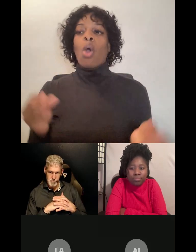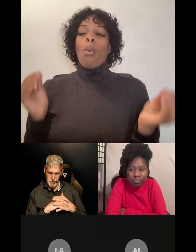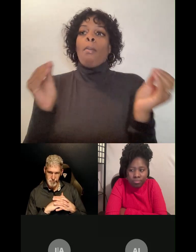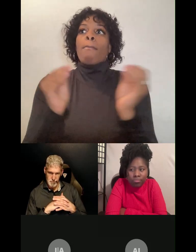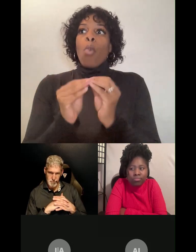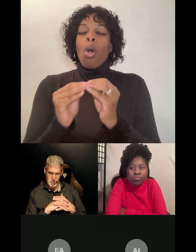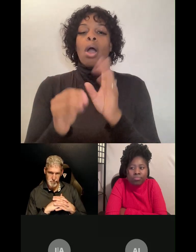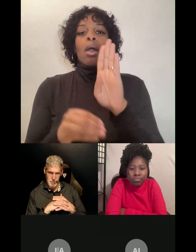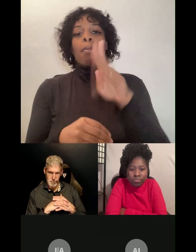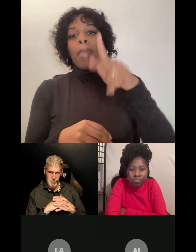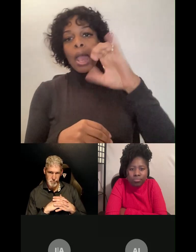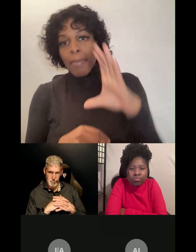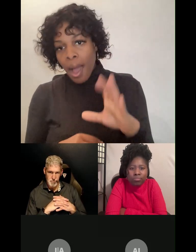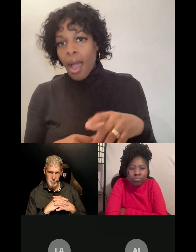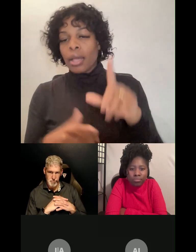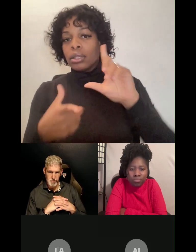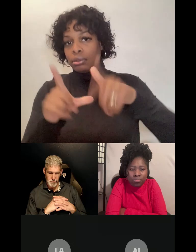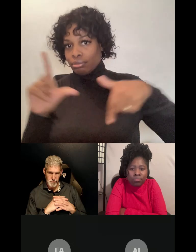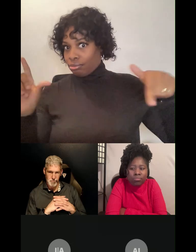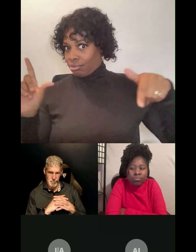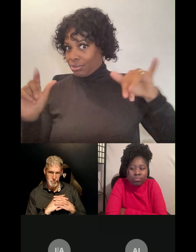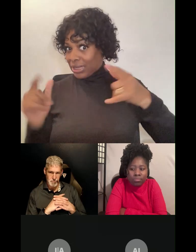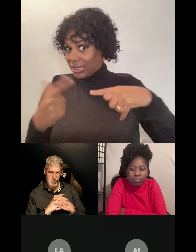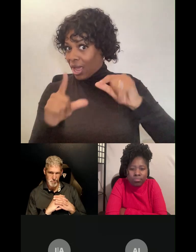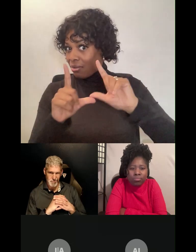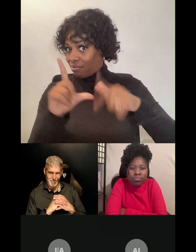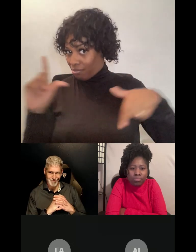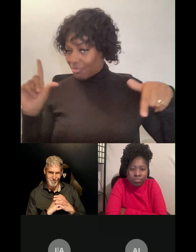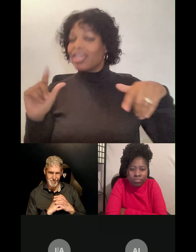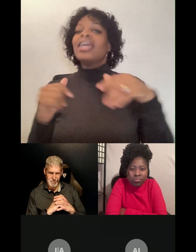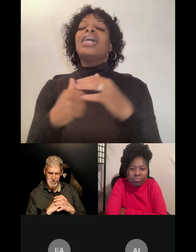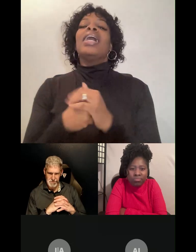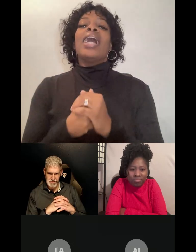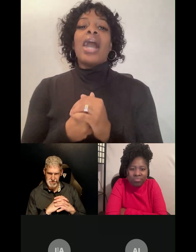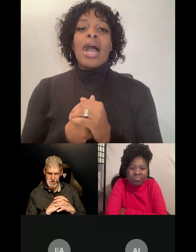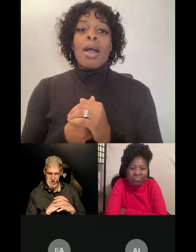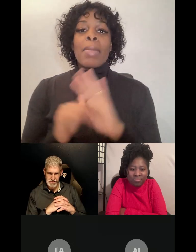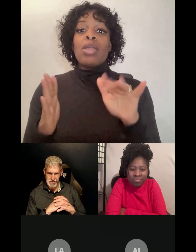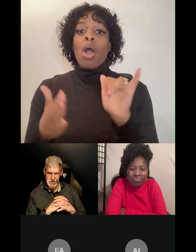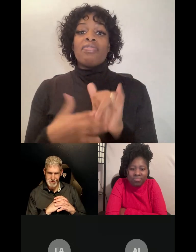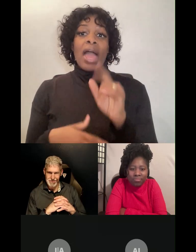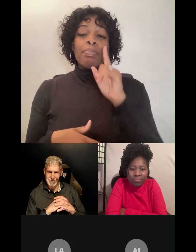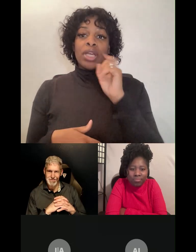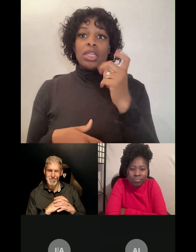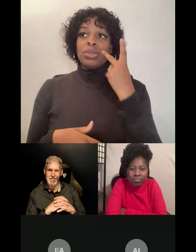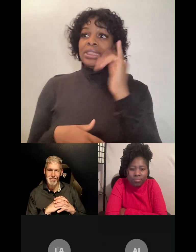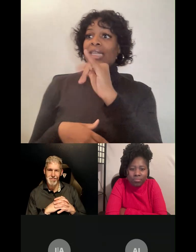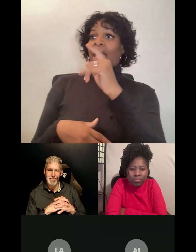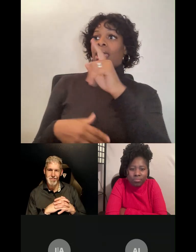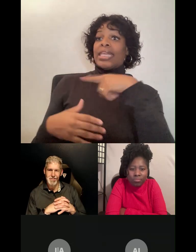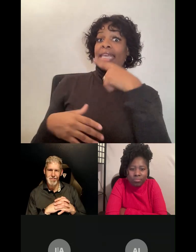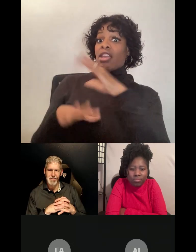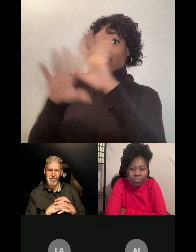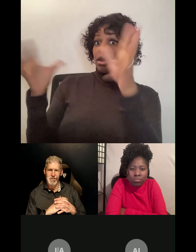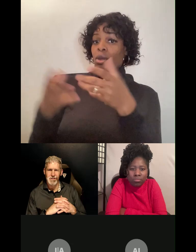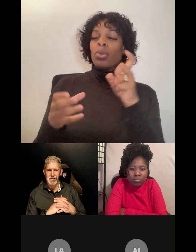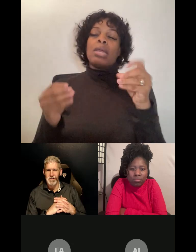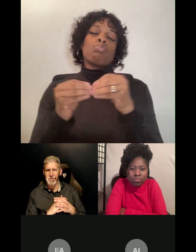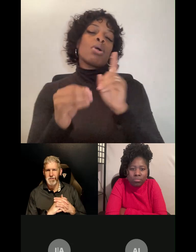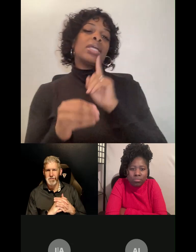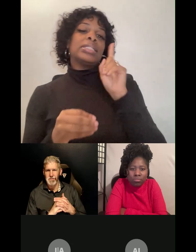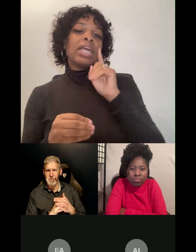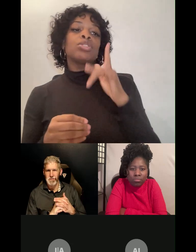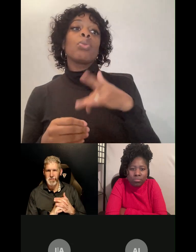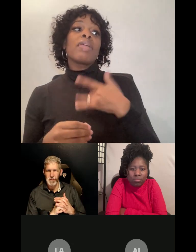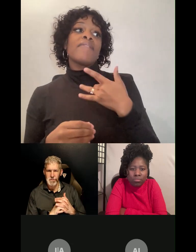stories, more BIPOC, that's fine, and all of that because we see that in hearing, we